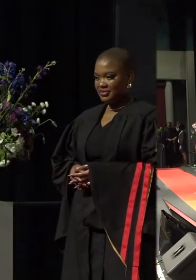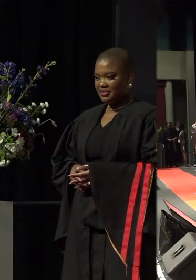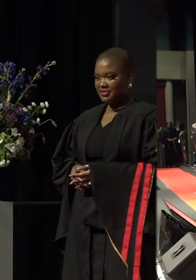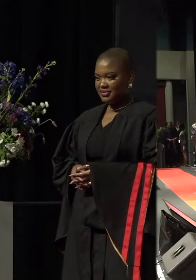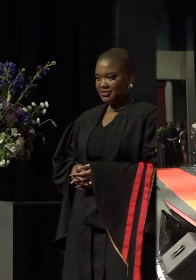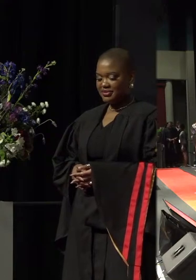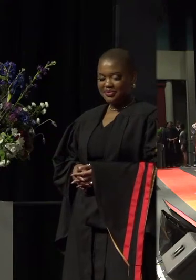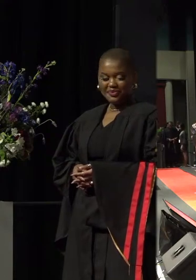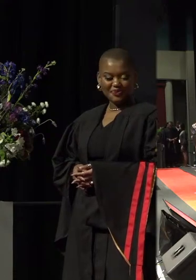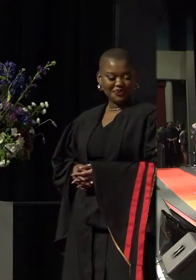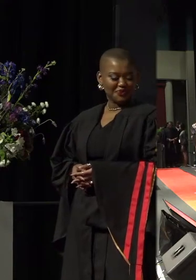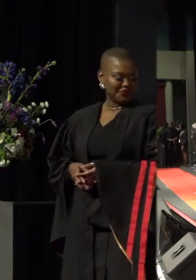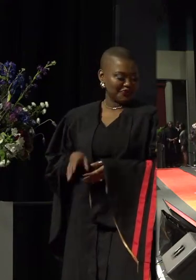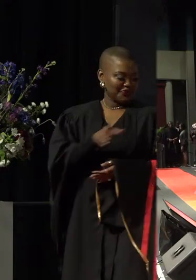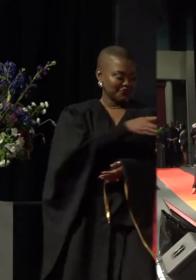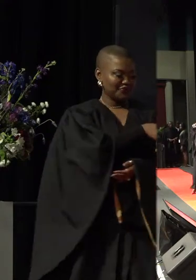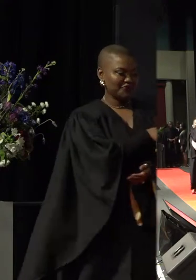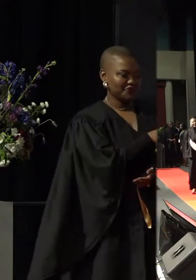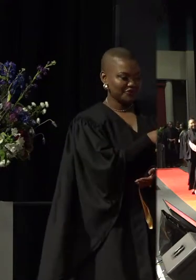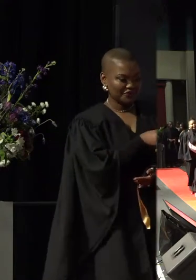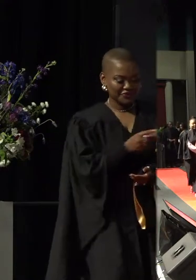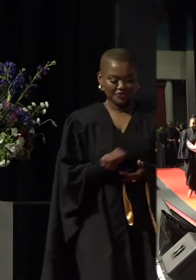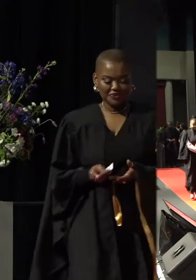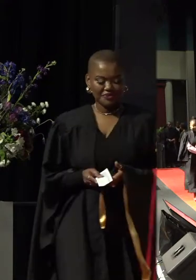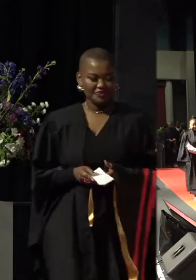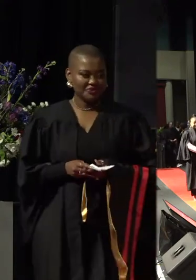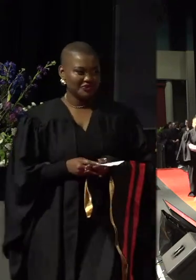Pumla Mazvuko.